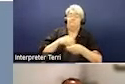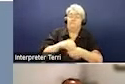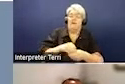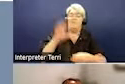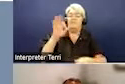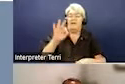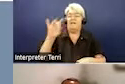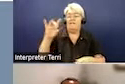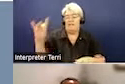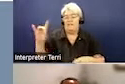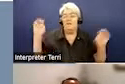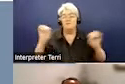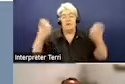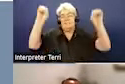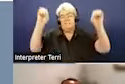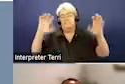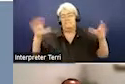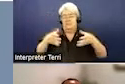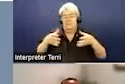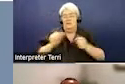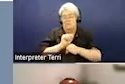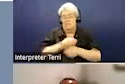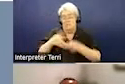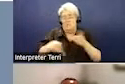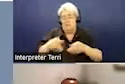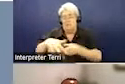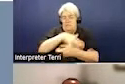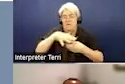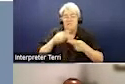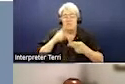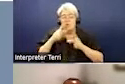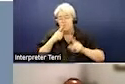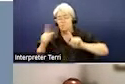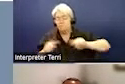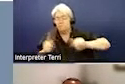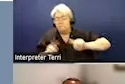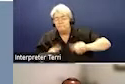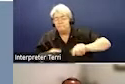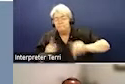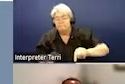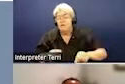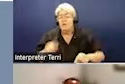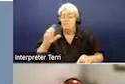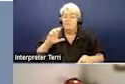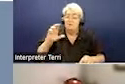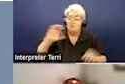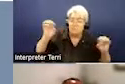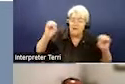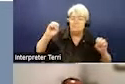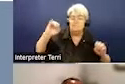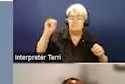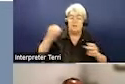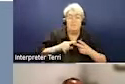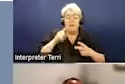crisis community. And after looking at those who have attended the most frequent, it was a close